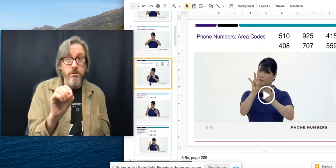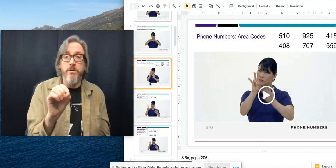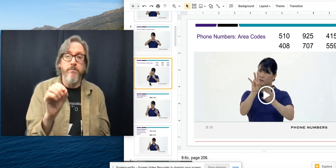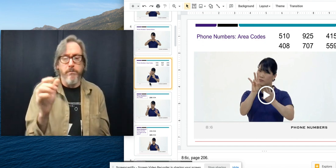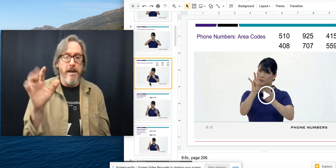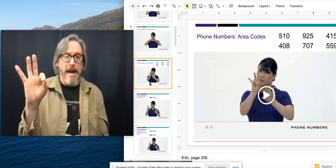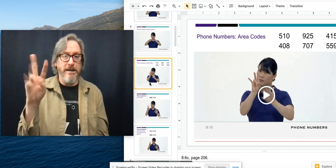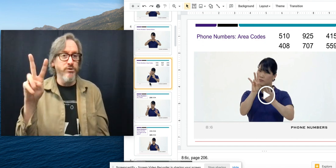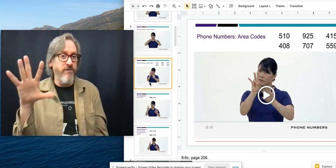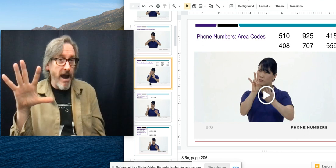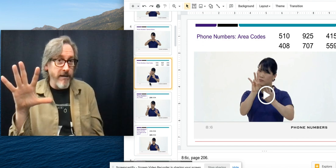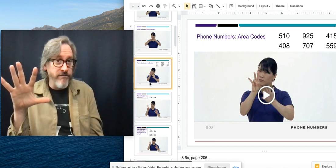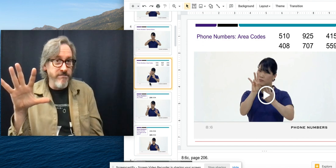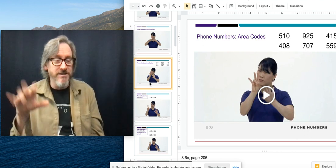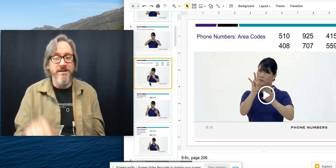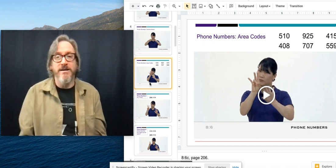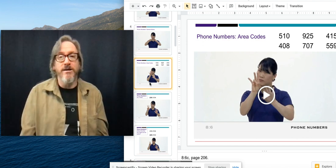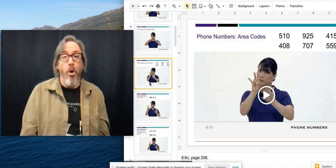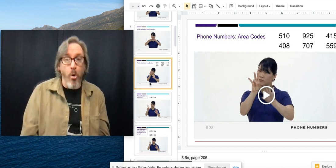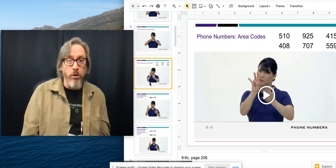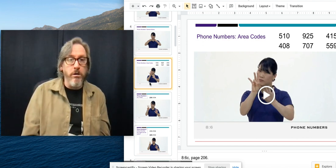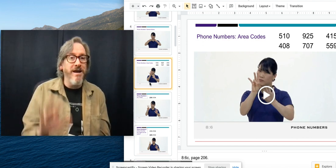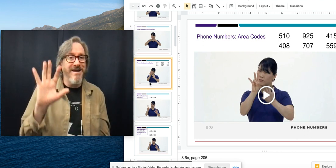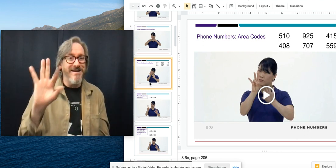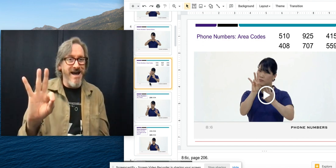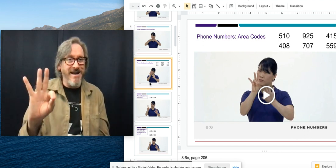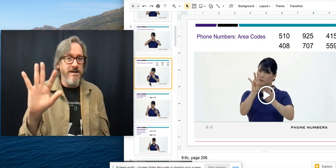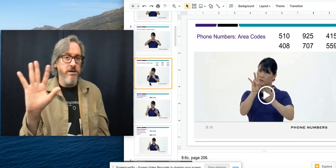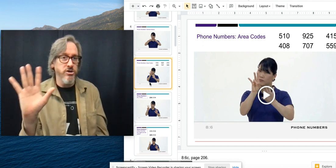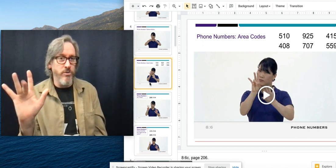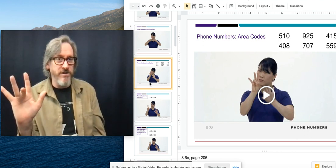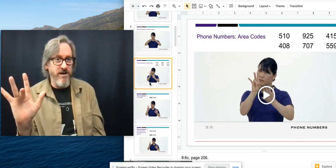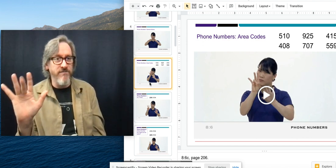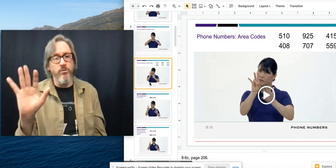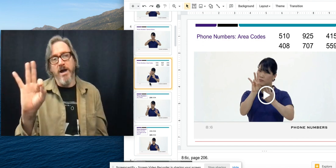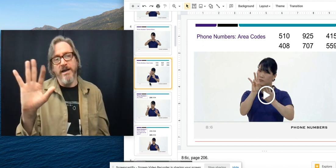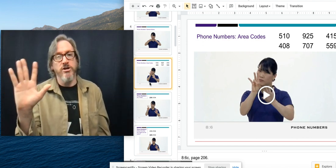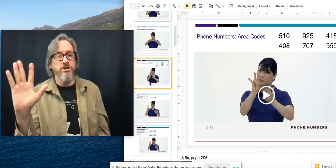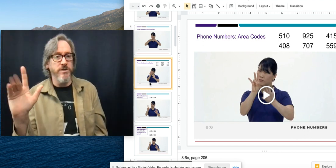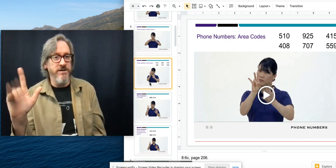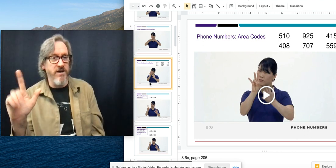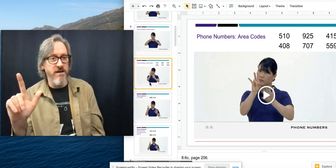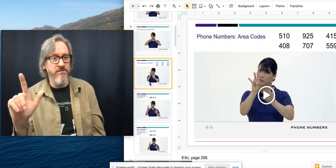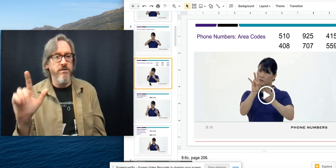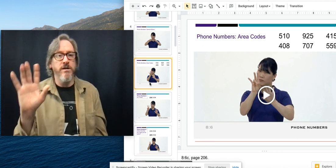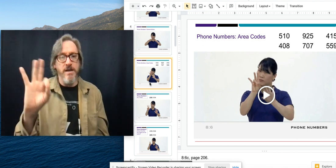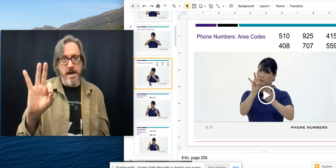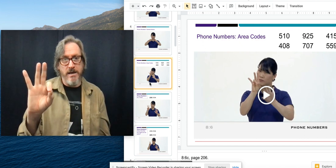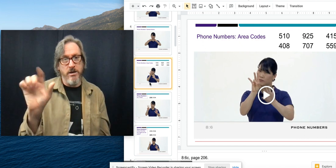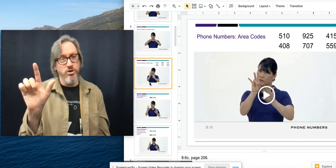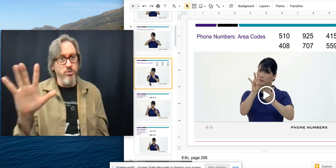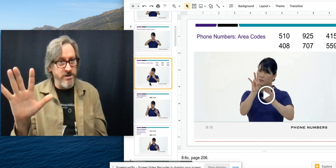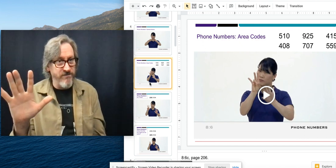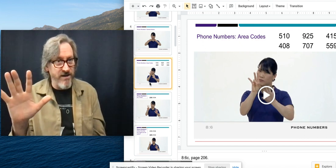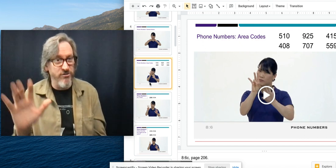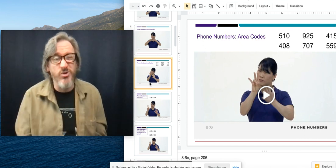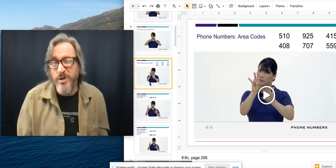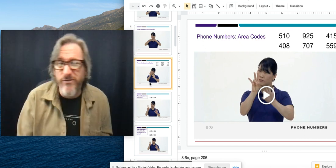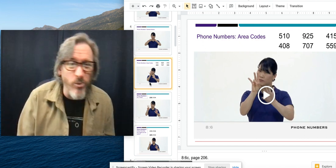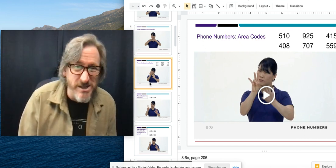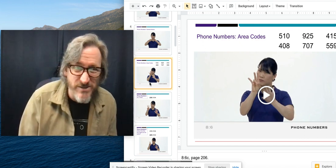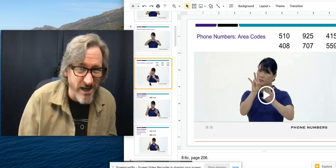code, 925, or 925, 925,